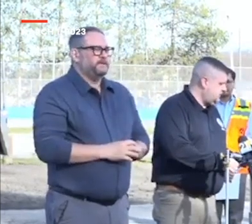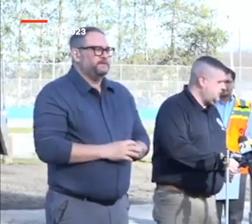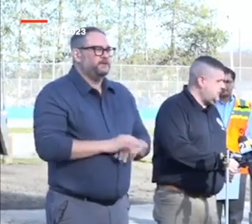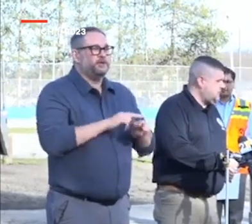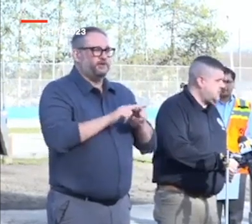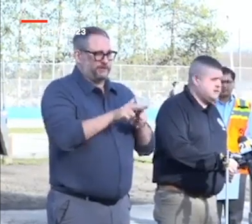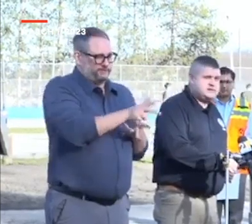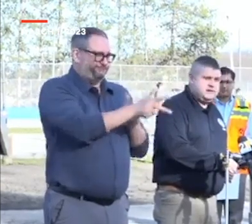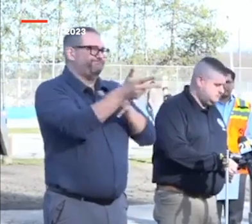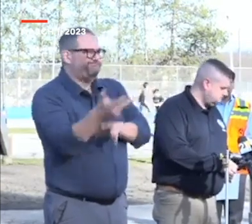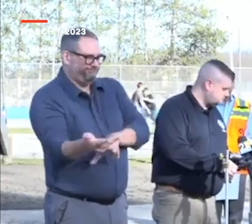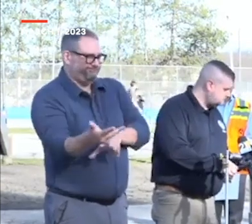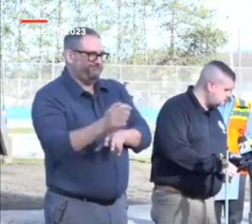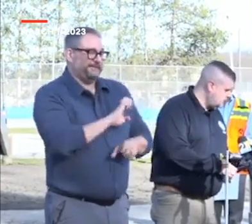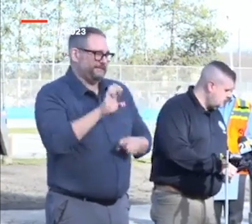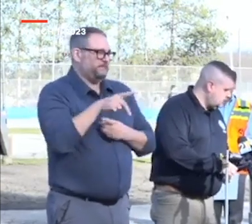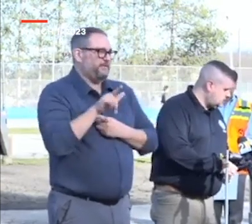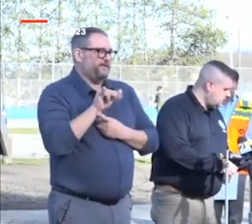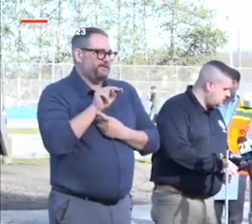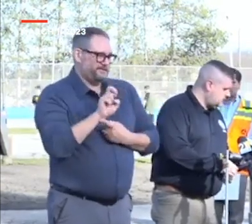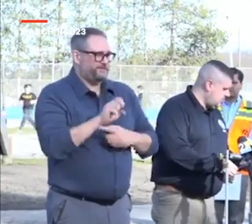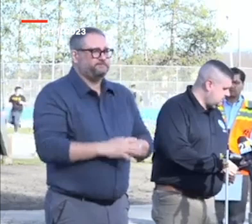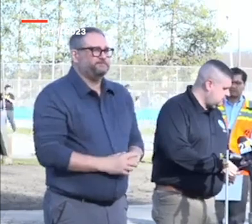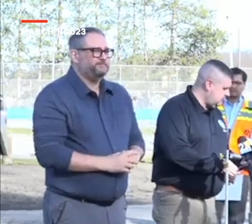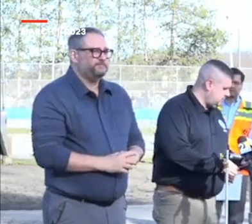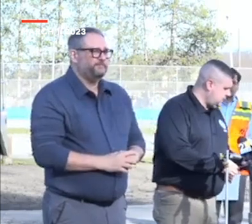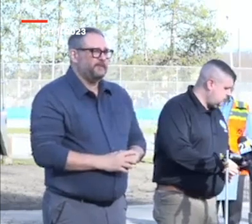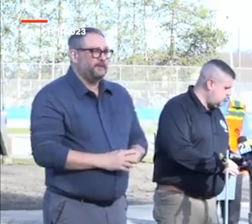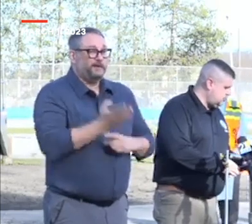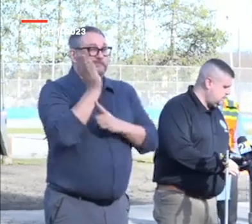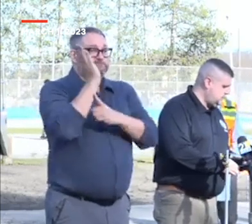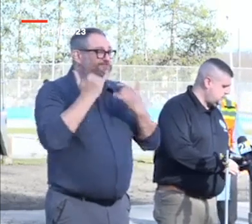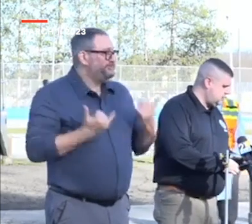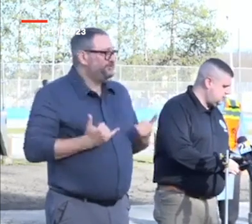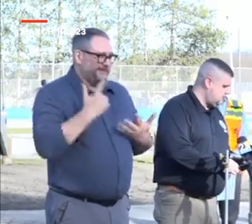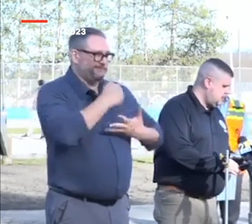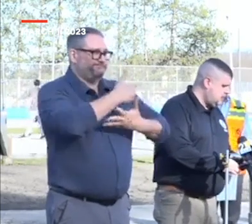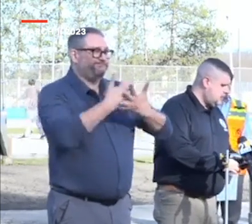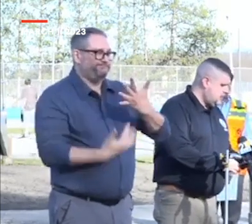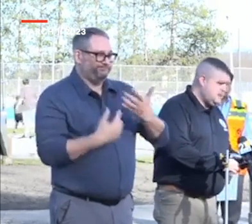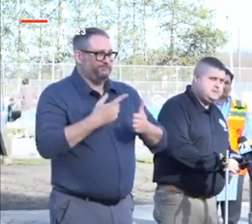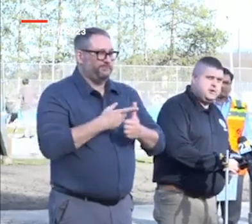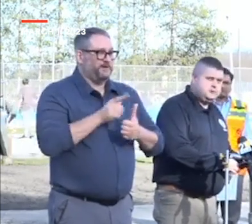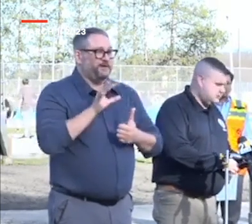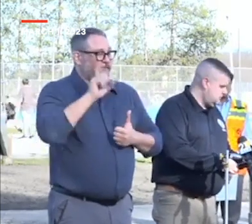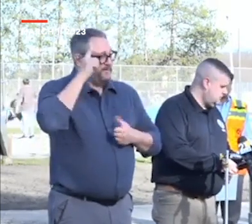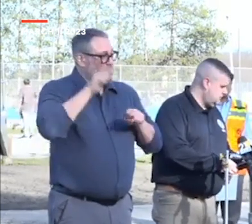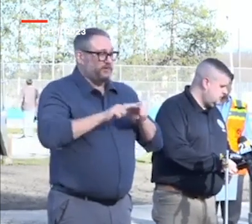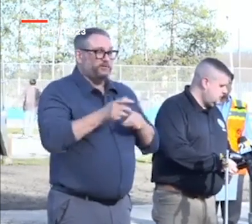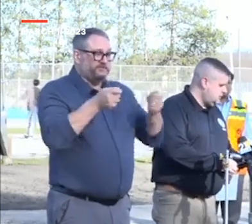derailment in East Palestine. Speaking today will be Federal Railroad Administrator Amit